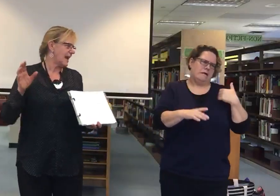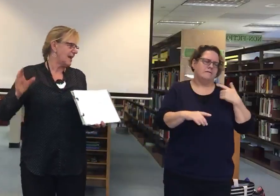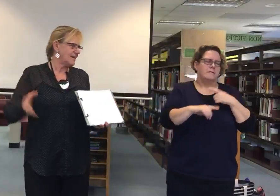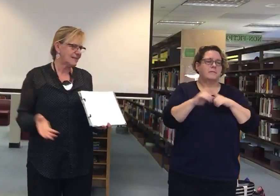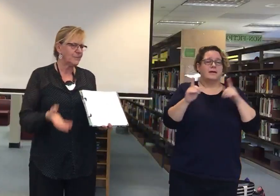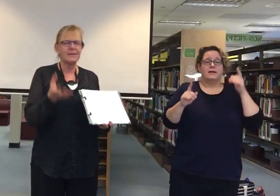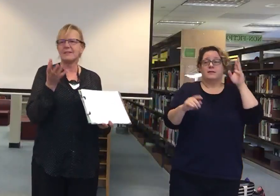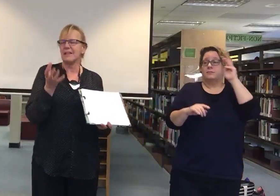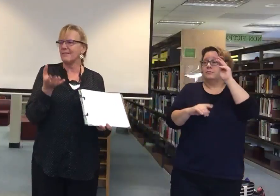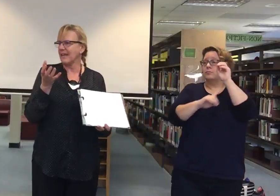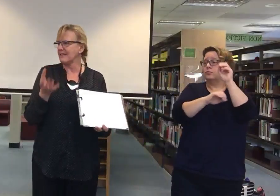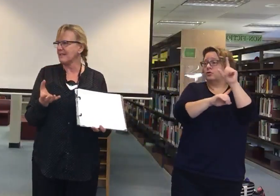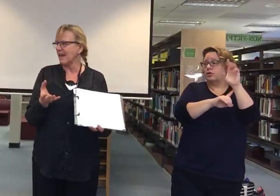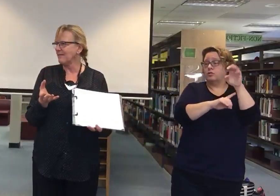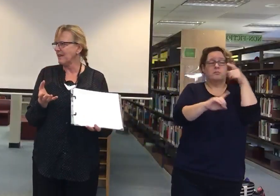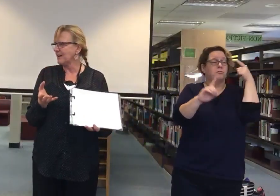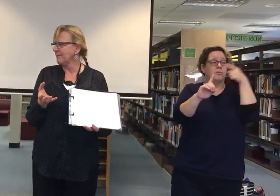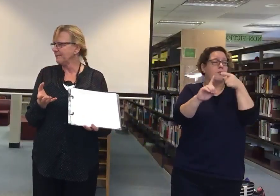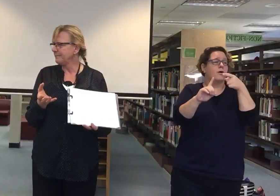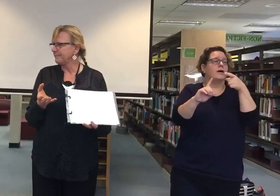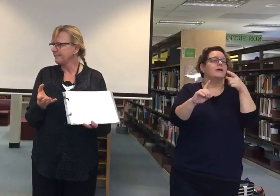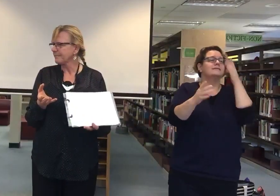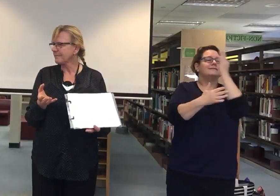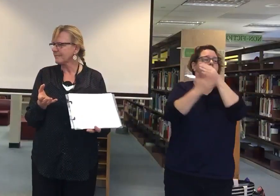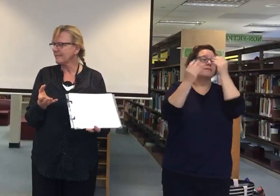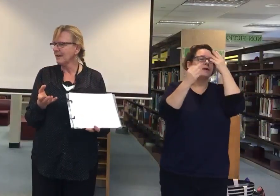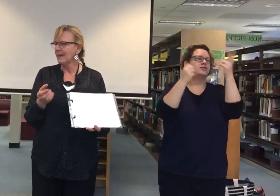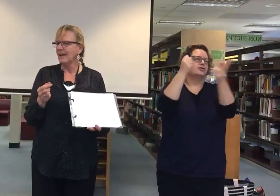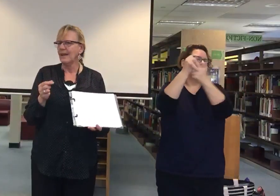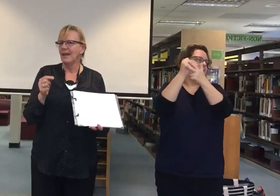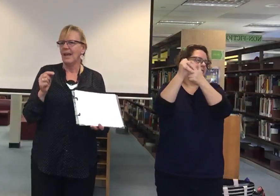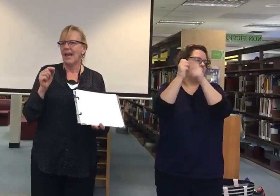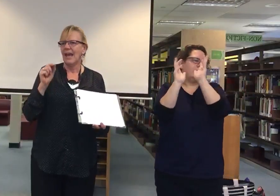piece is some of the stuff gets saved there.